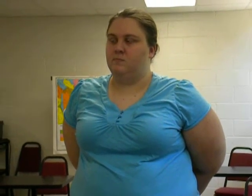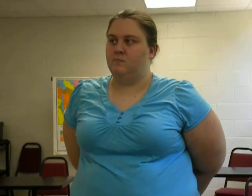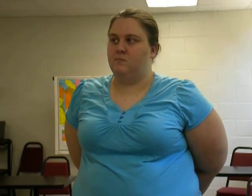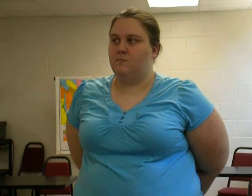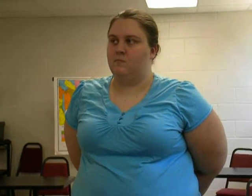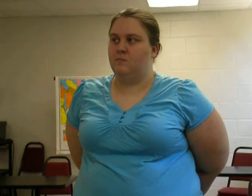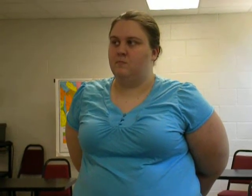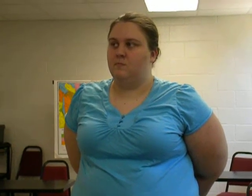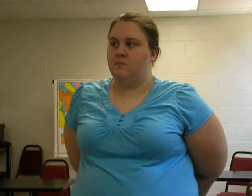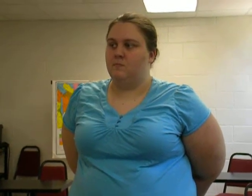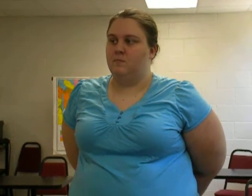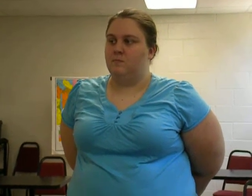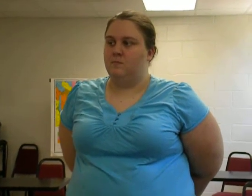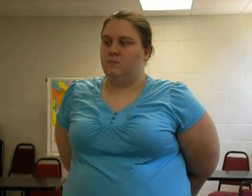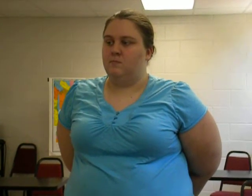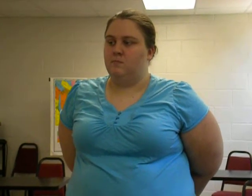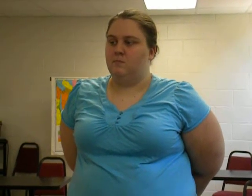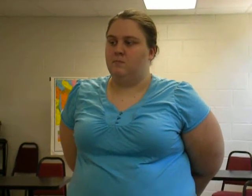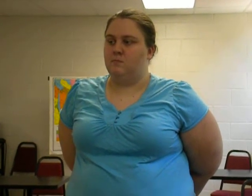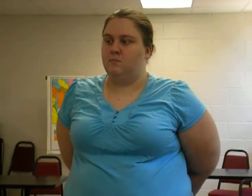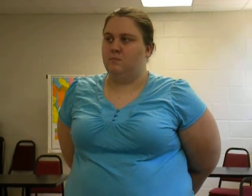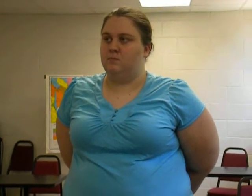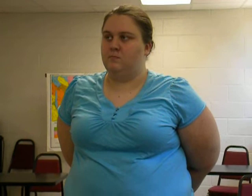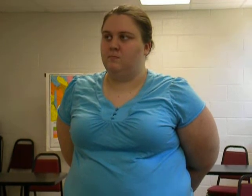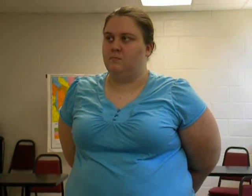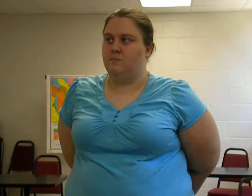child's personal history. Whether we remember it or not,